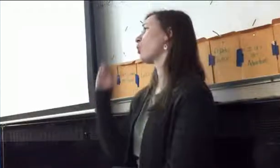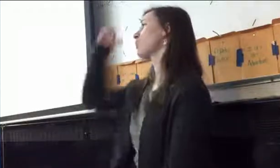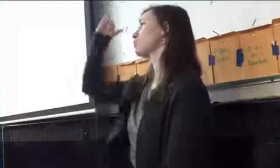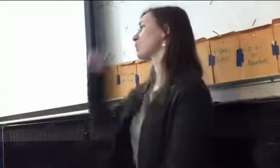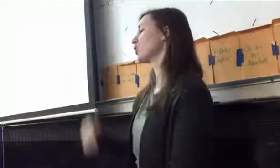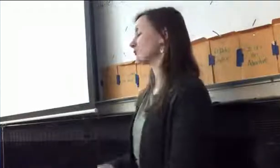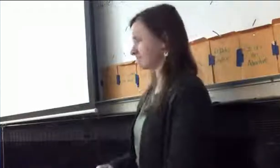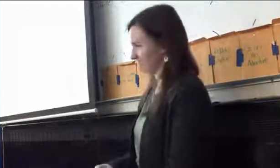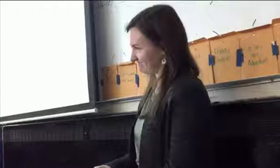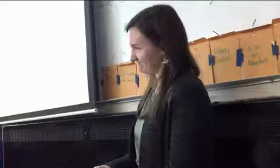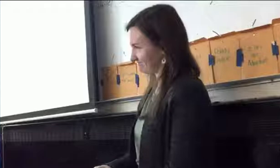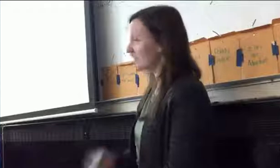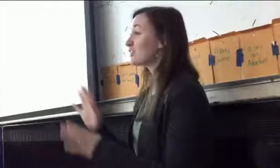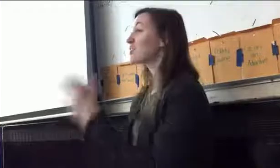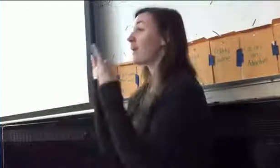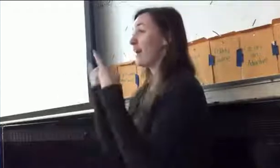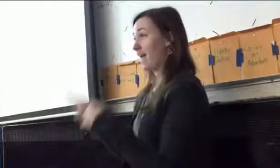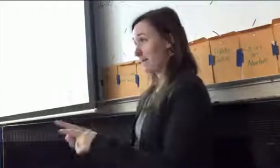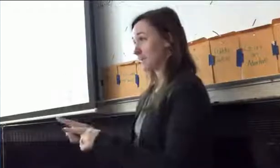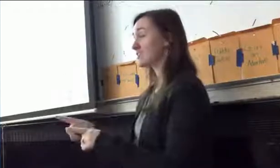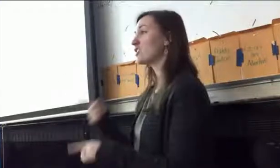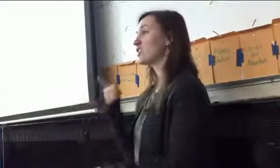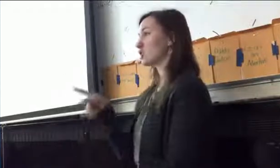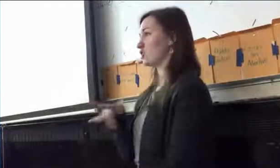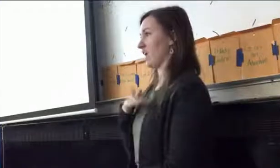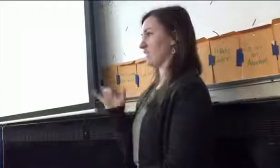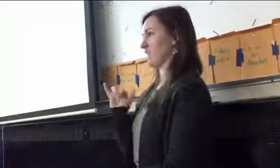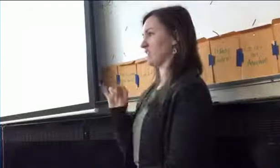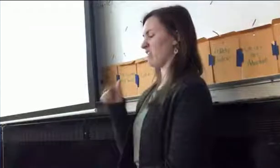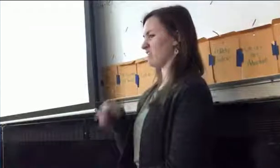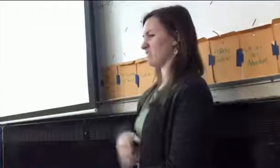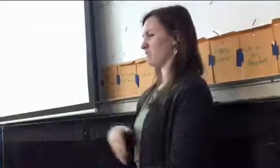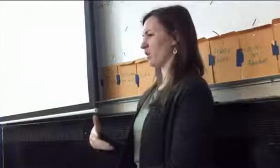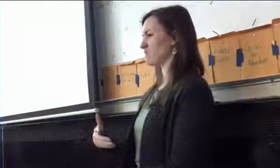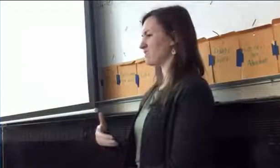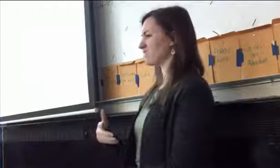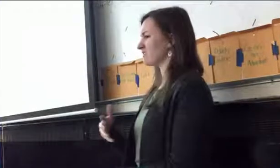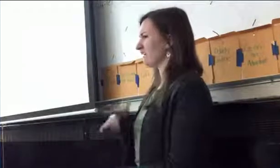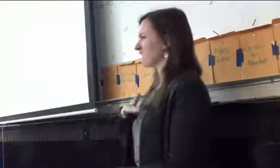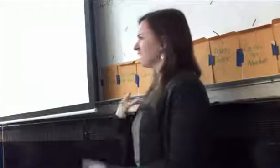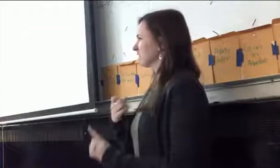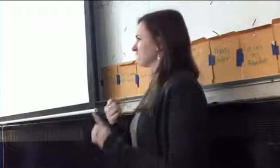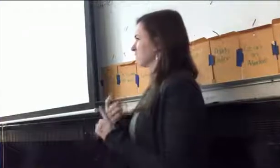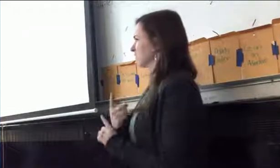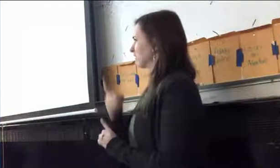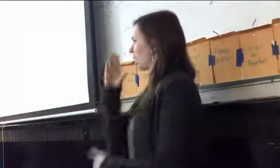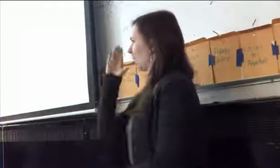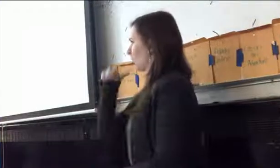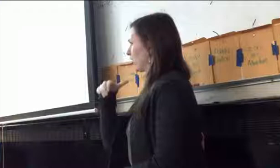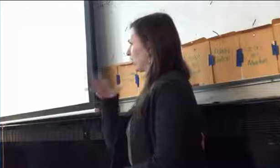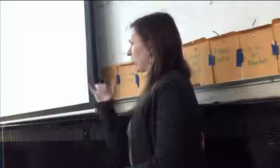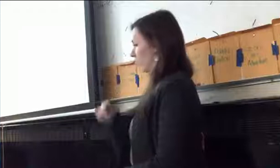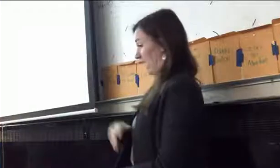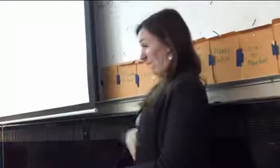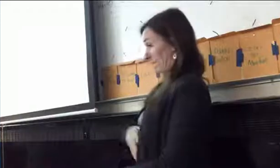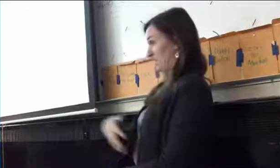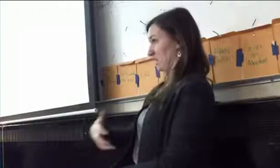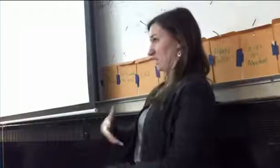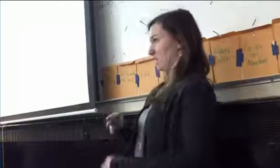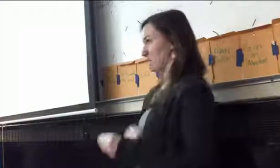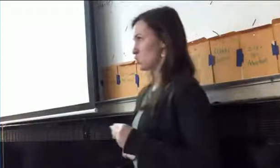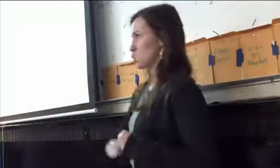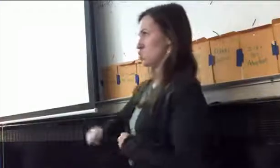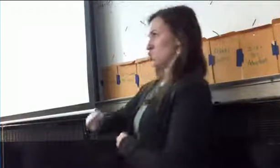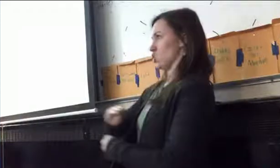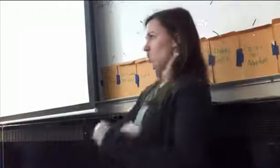Yes. Now, what happens is that she feels like this pregnancy is feeling kind of weird. Like she feels like her stomach is moving more than usual.